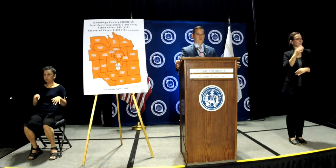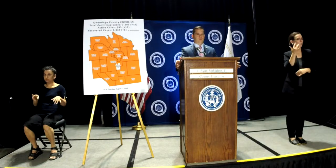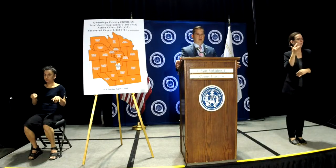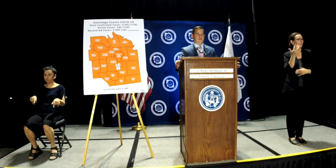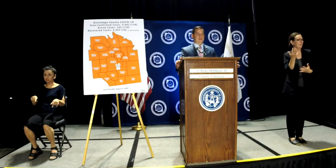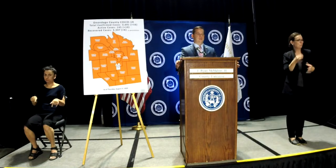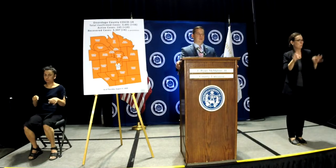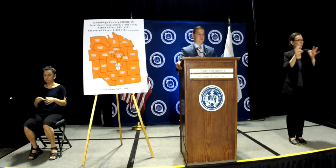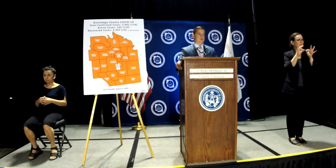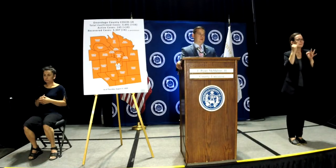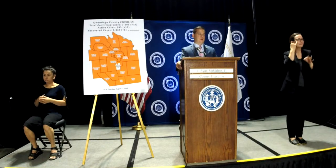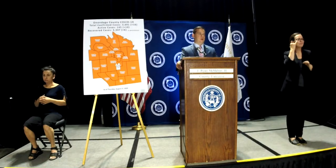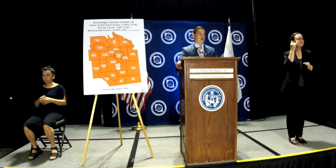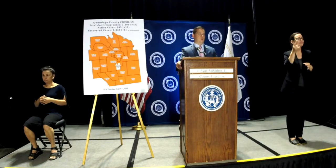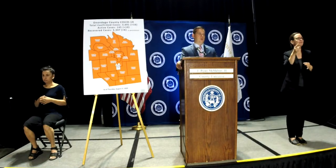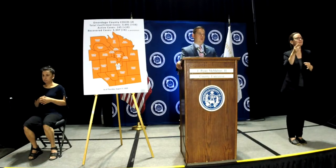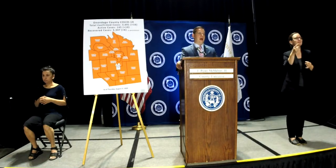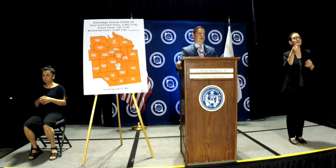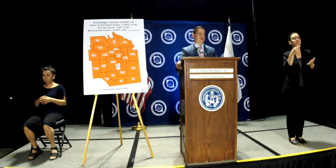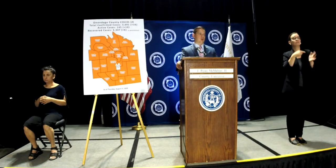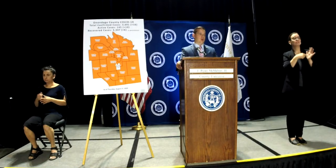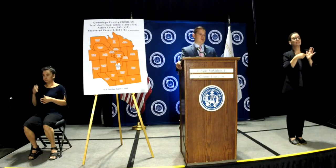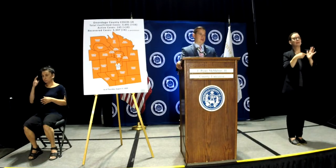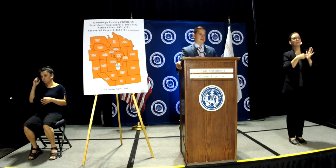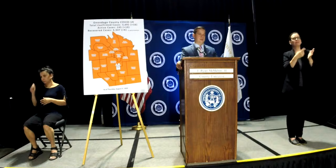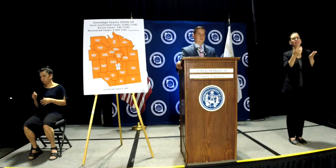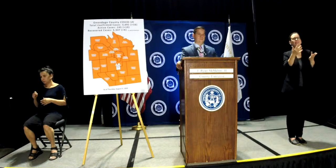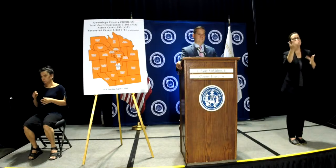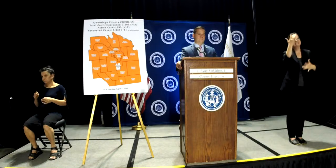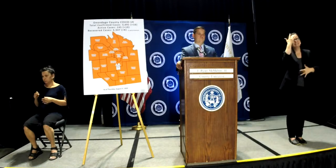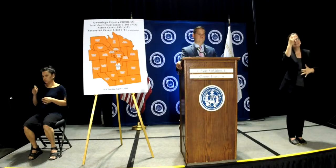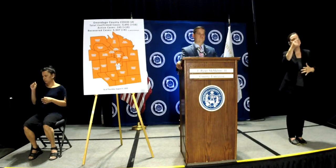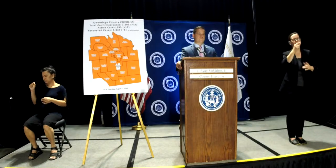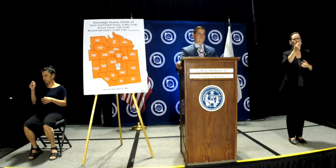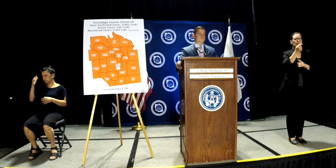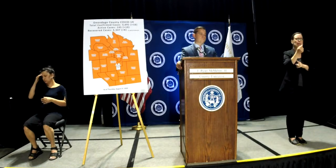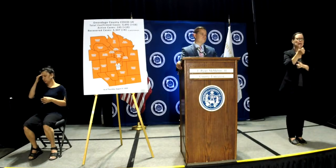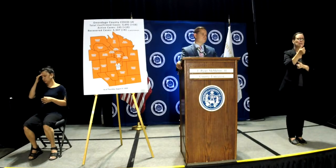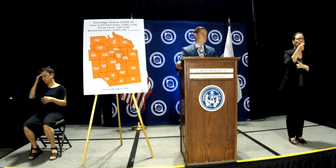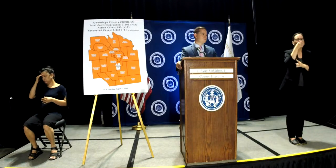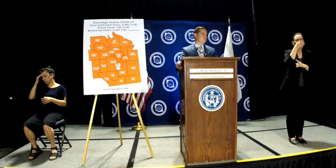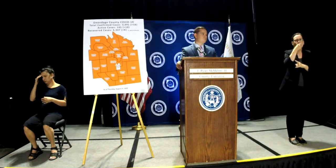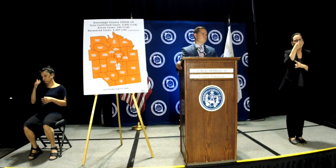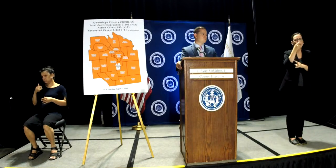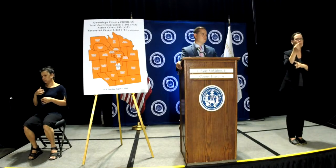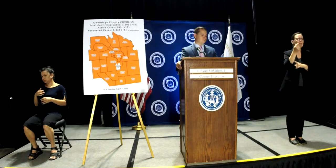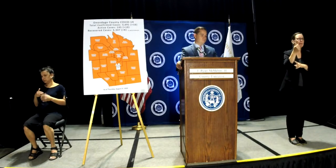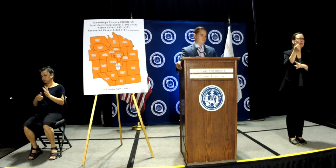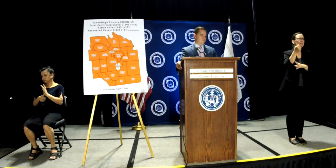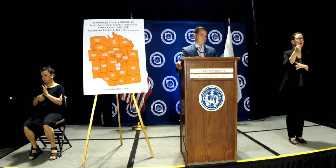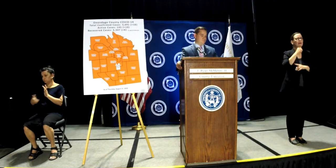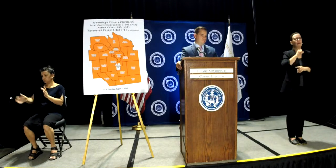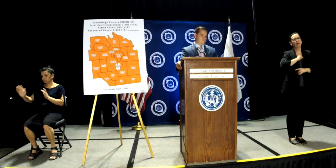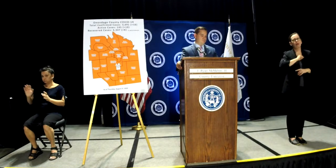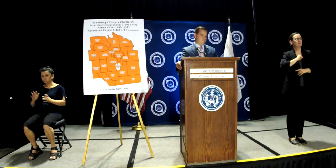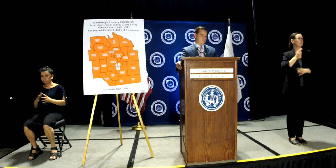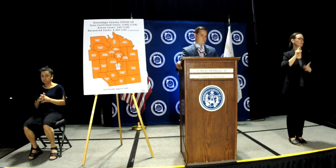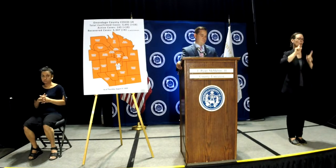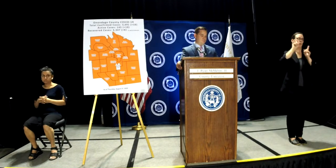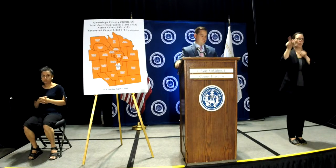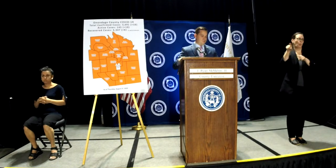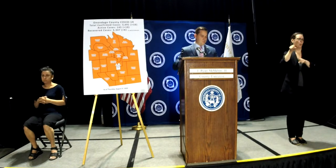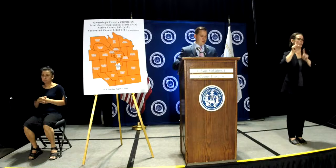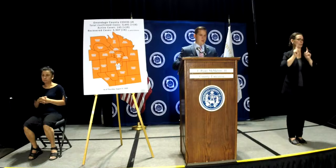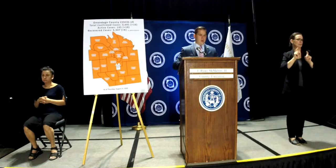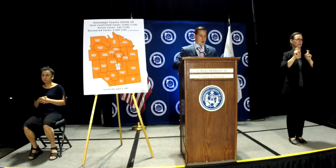have light symptoms, we highly encourage testing. How many school employees showed up yesterday